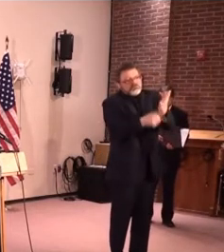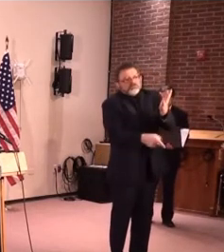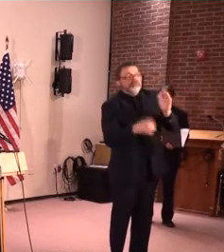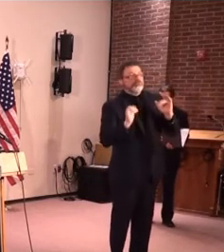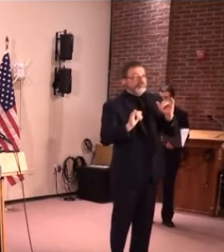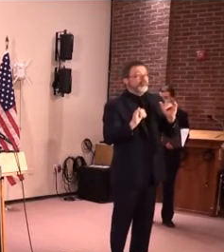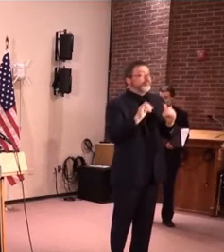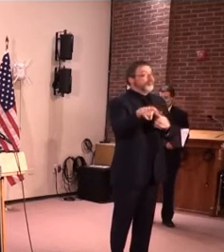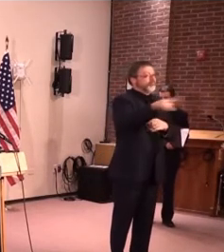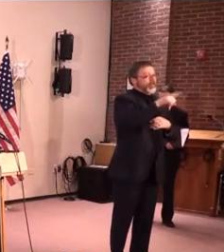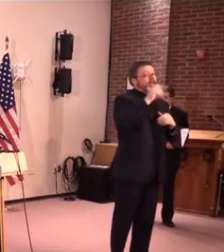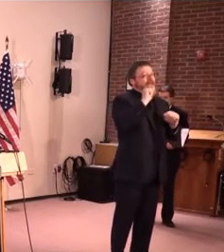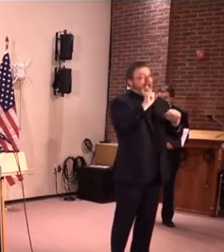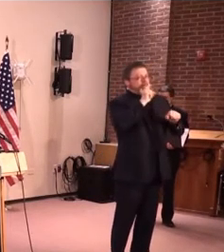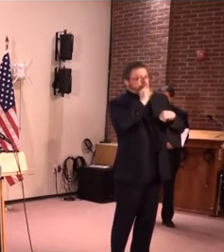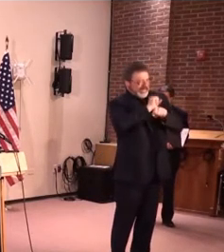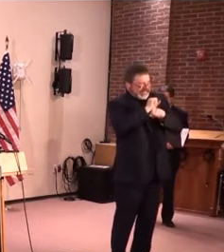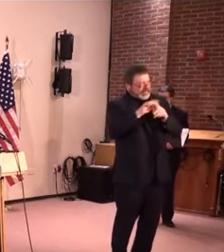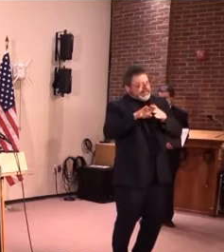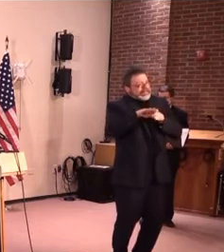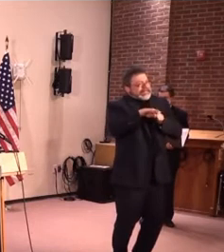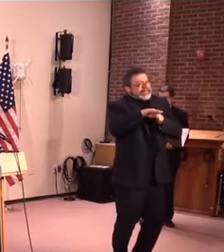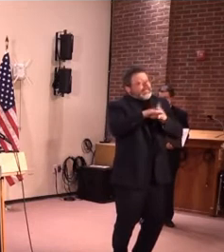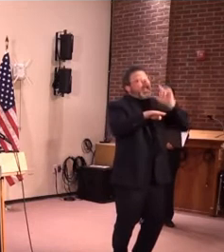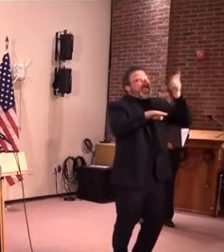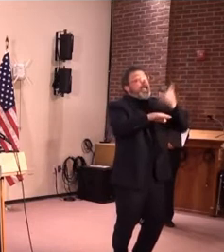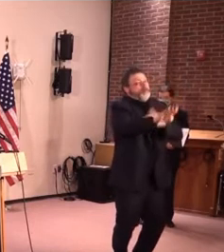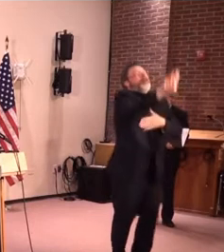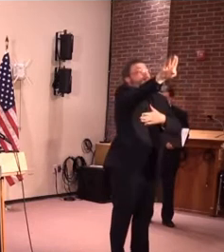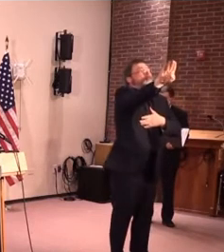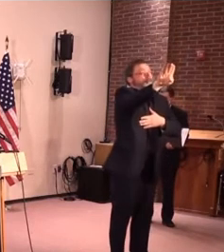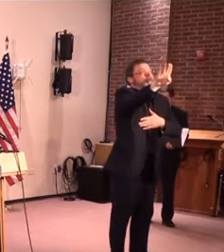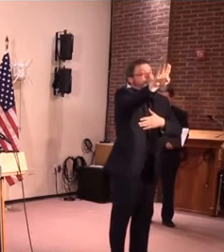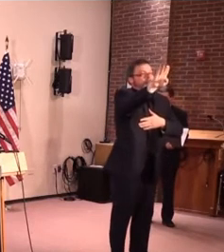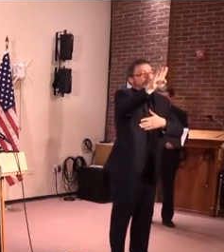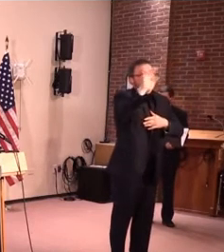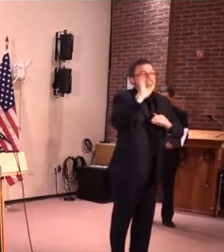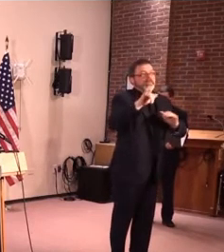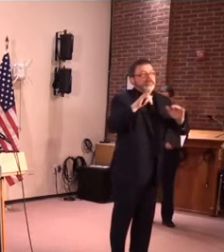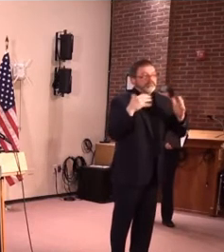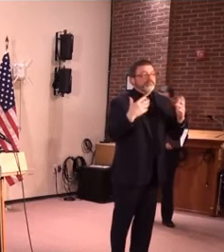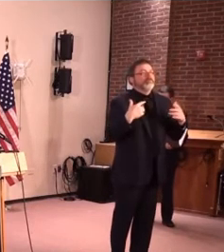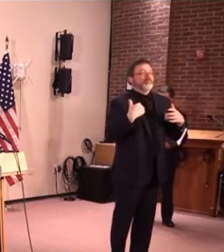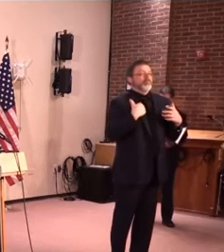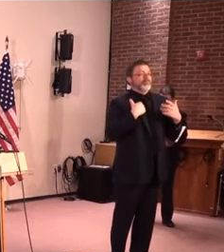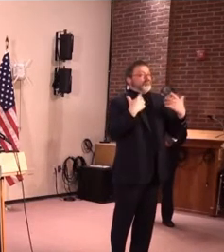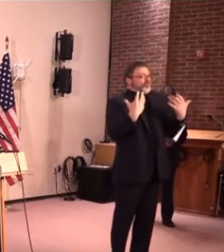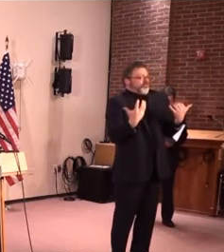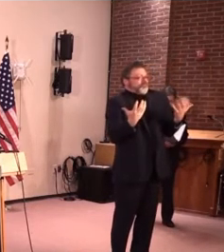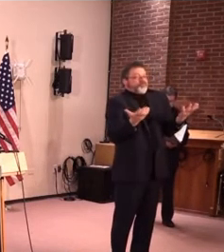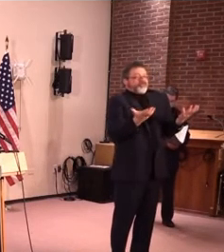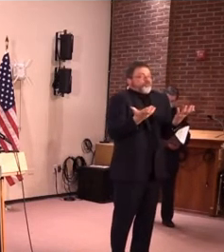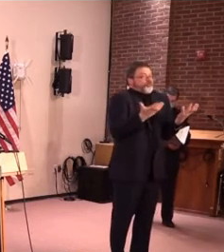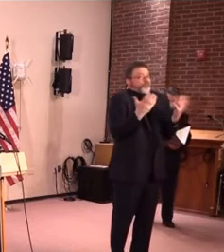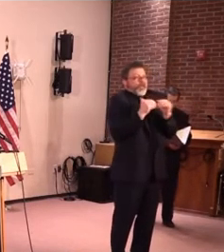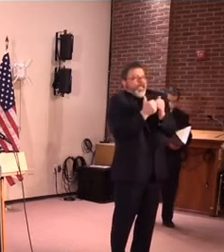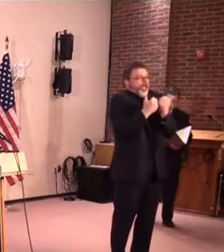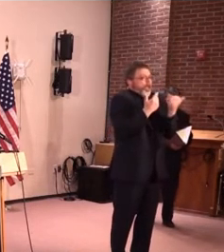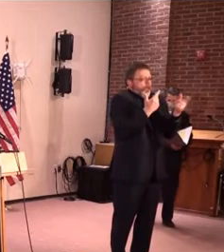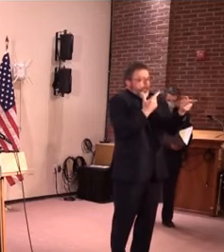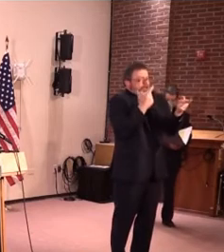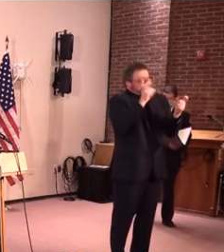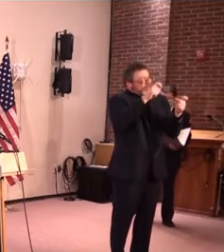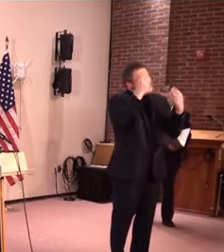tools to help employers reimagine and reconfigure their businesses to adjust and thrive in this new